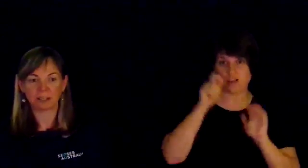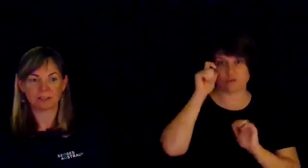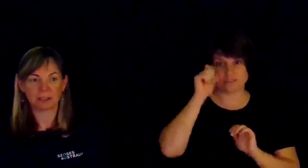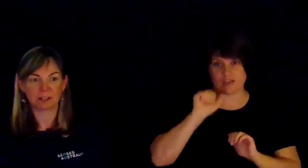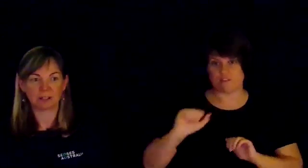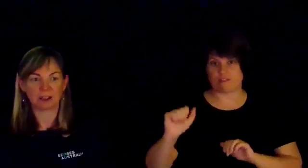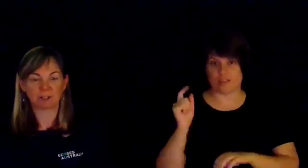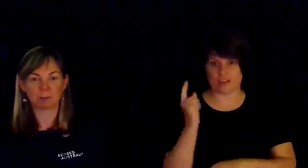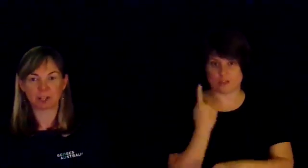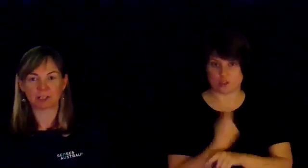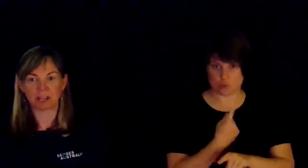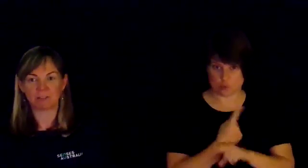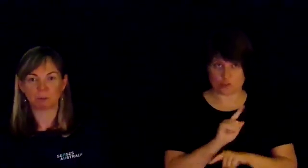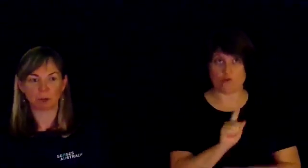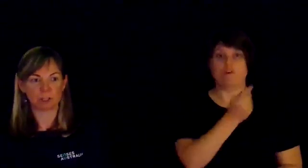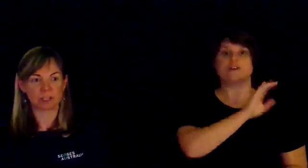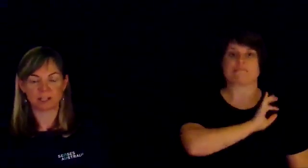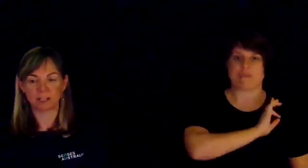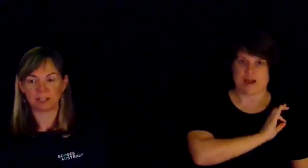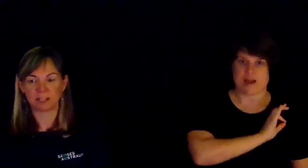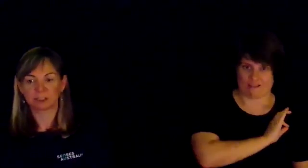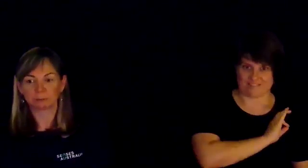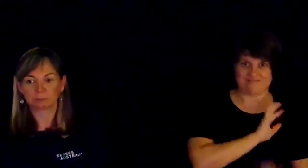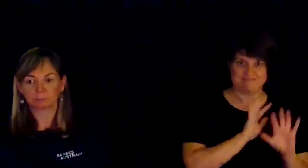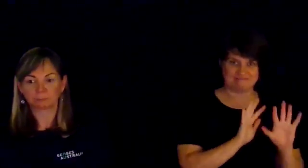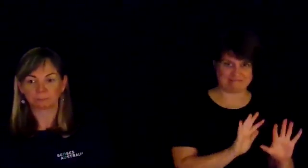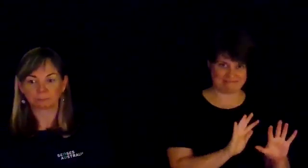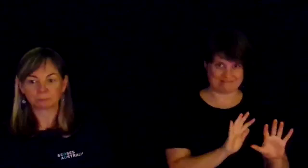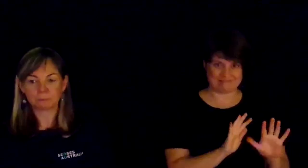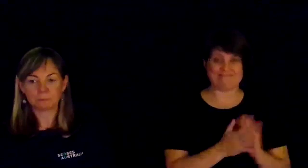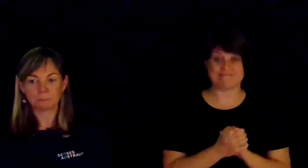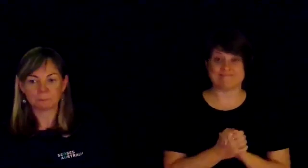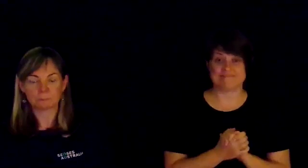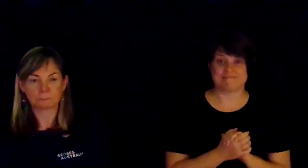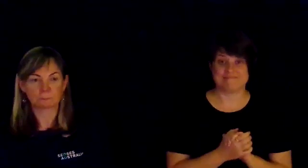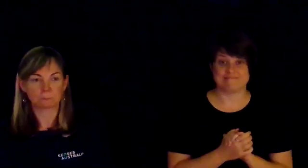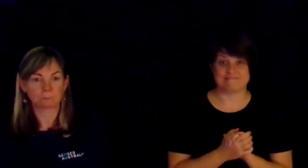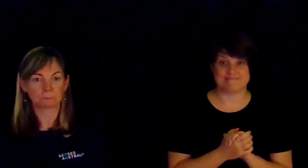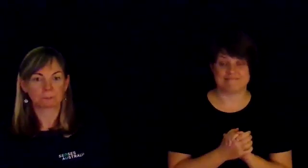Paula, and then after Michelle and David, we'll go to Sydney.